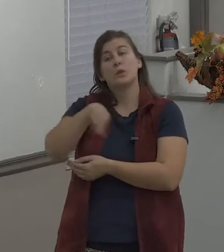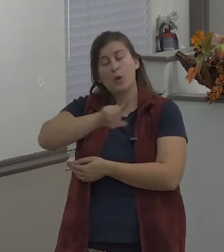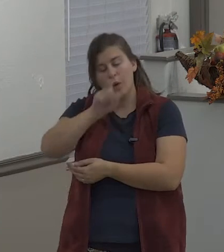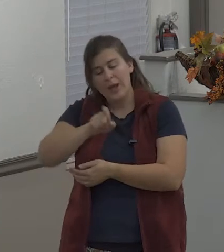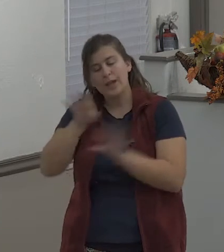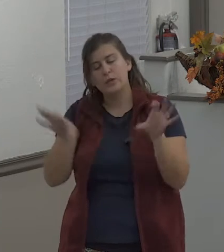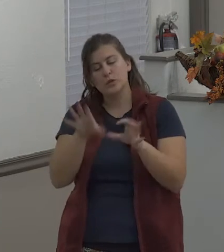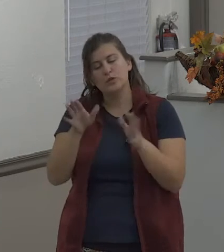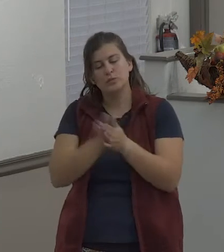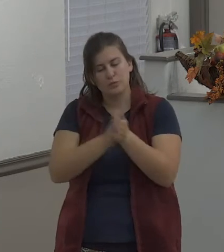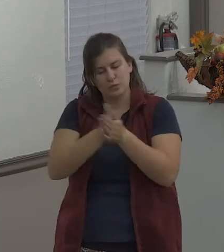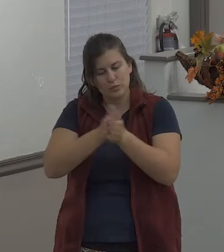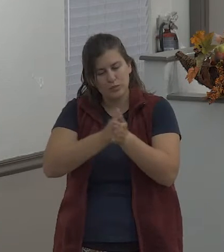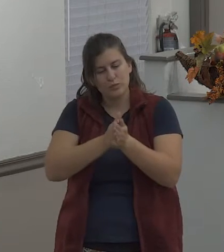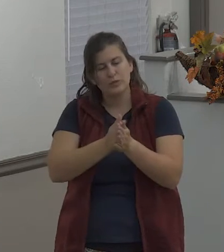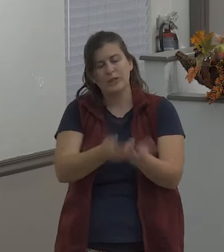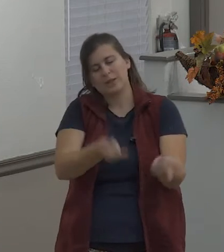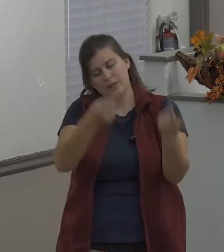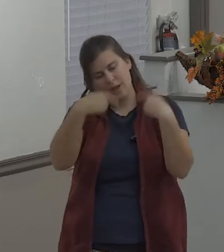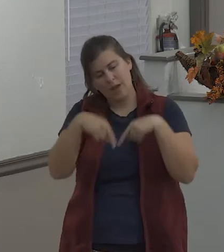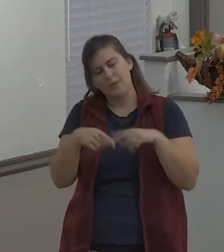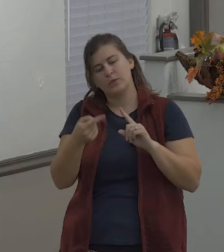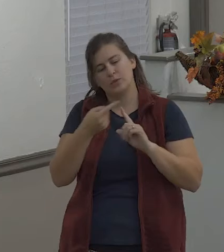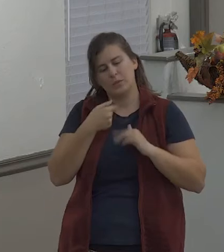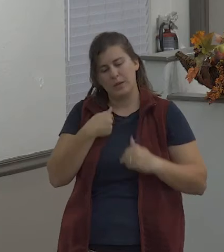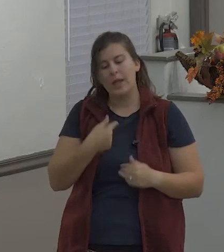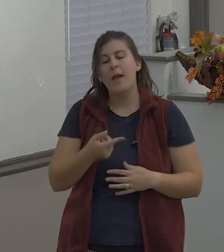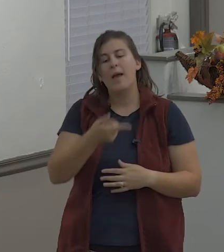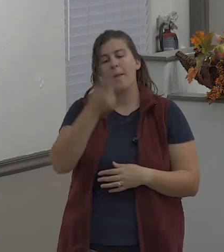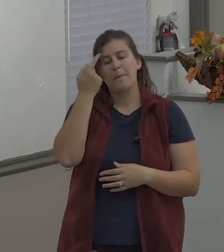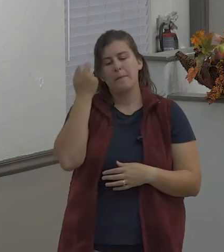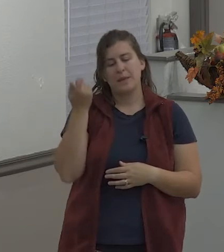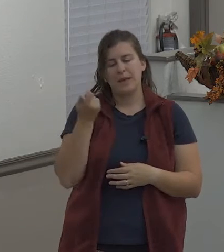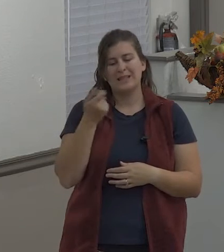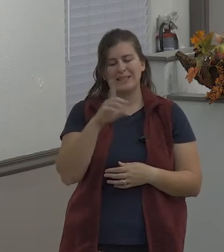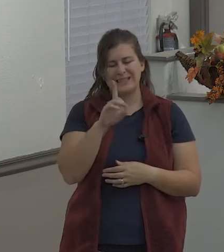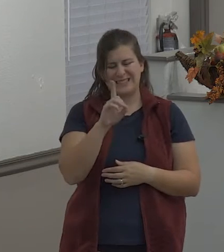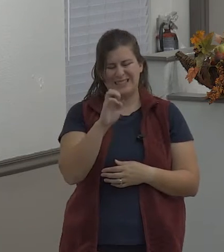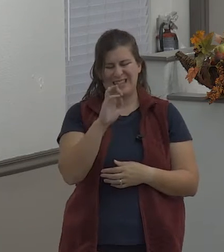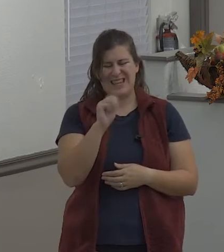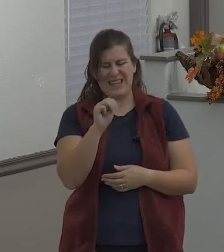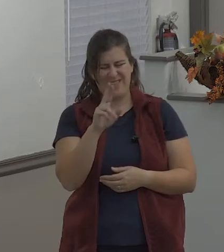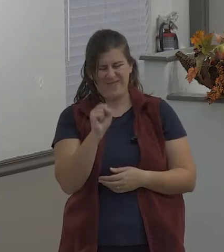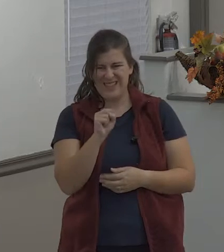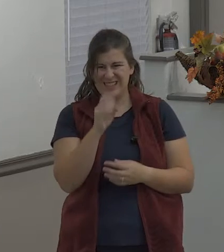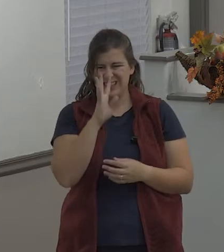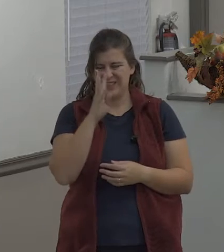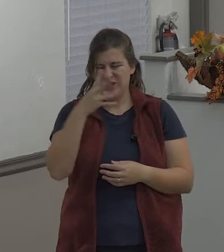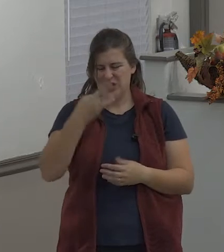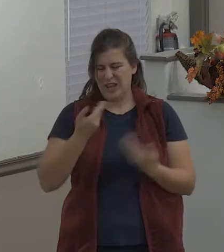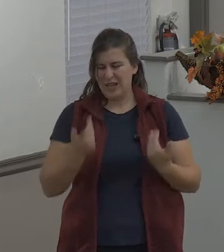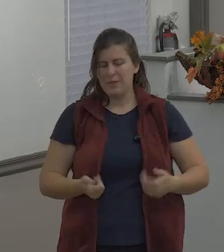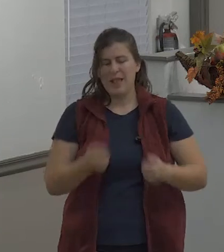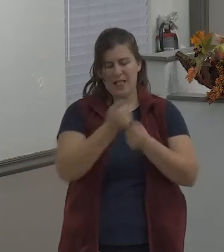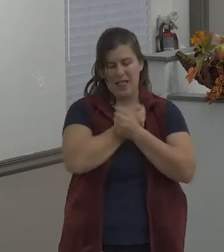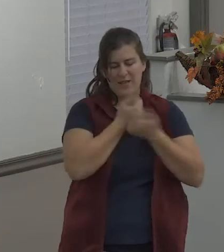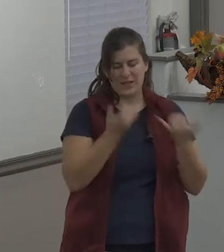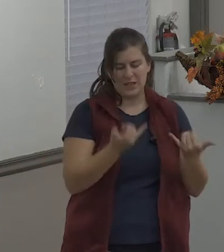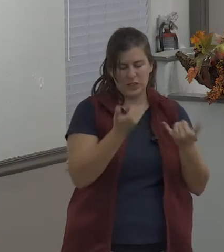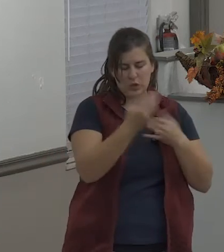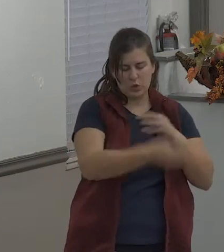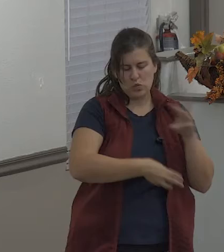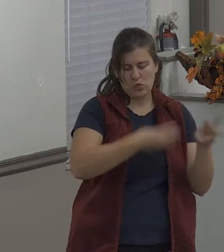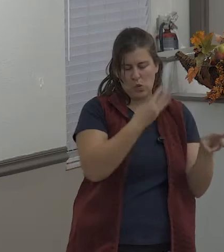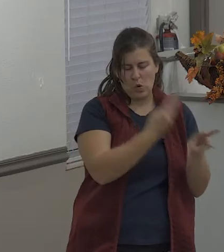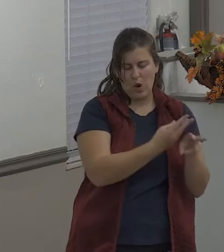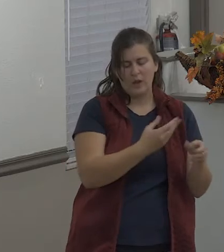Do thy diligence to come shortly unto me. For Demas hath forsaken me, having loved